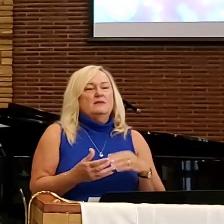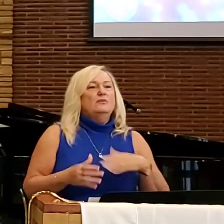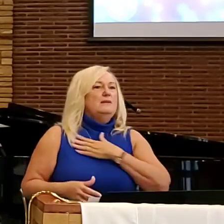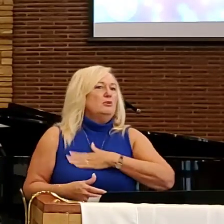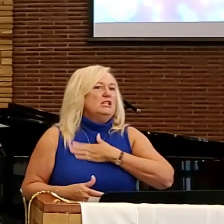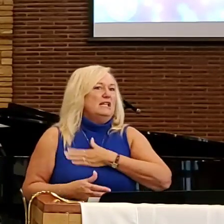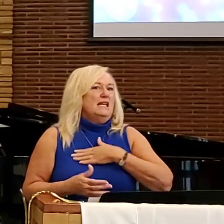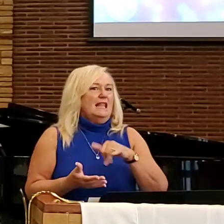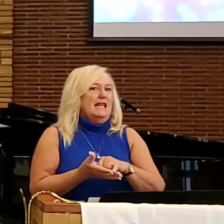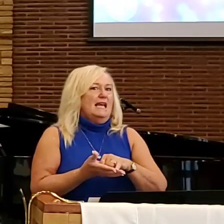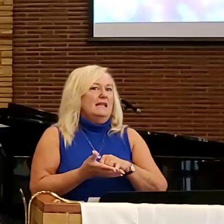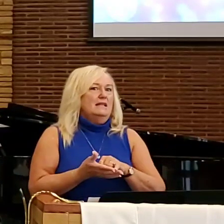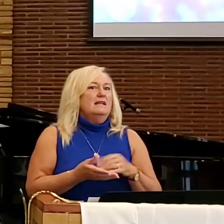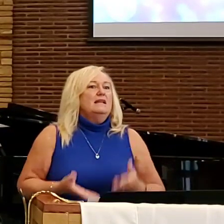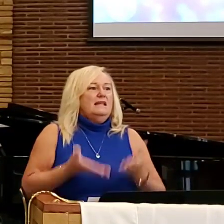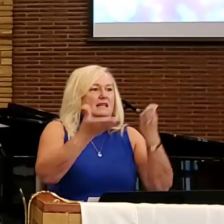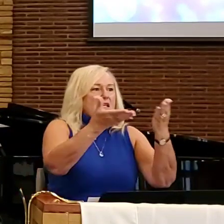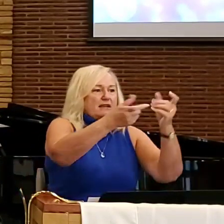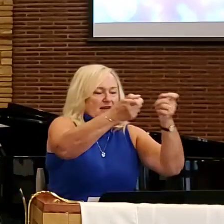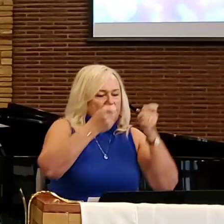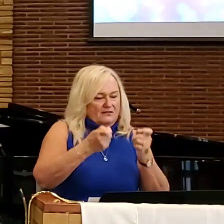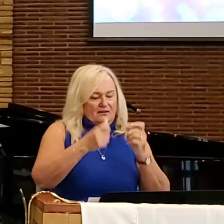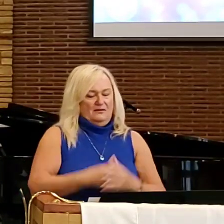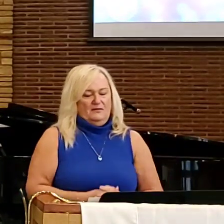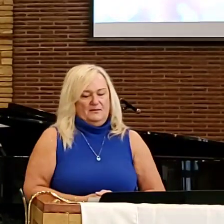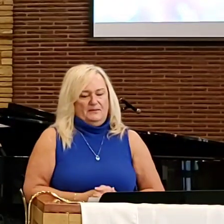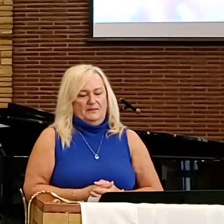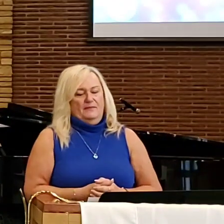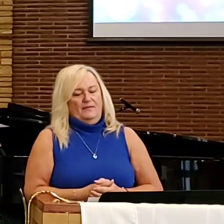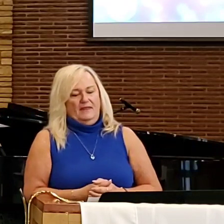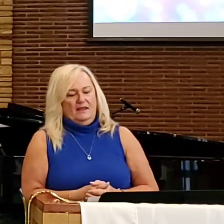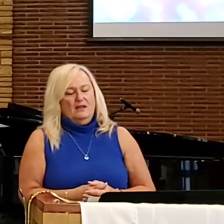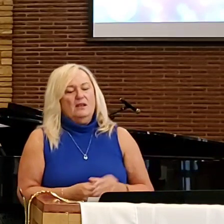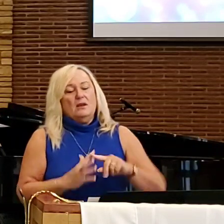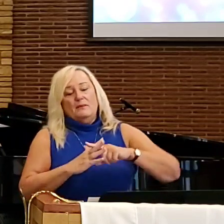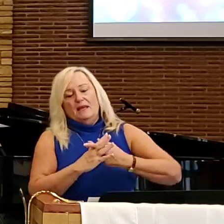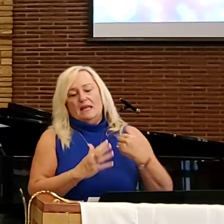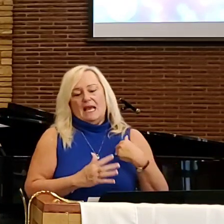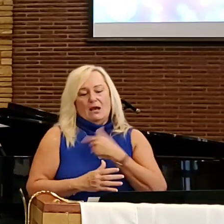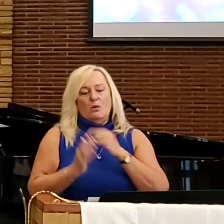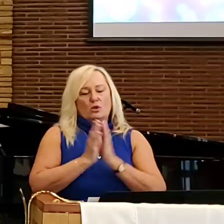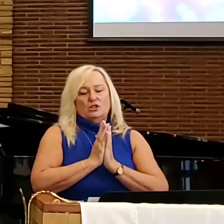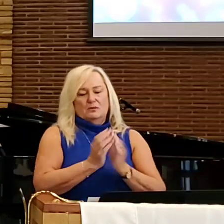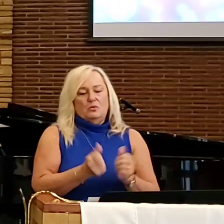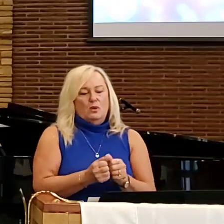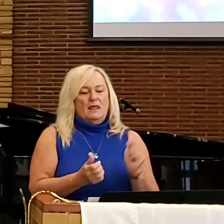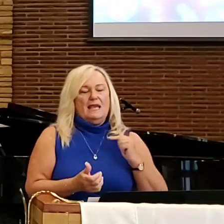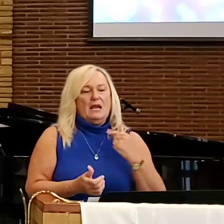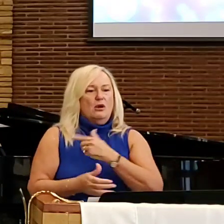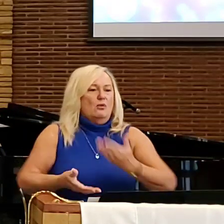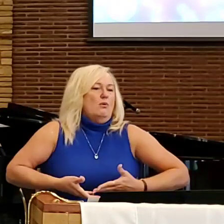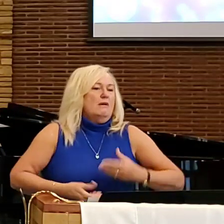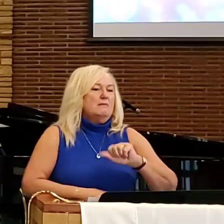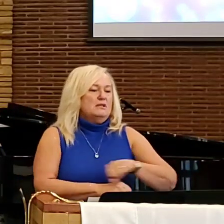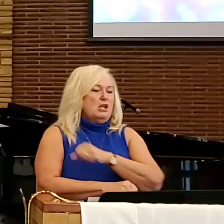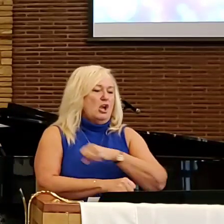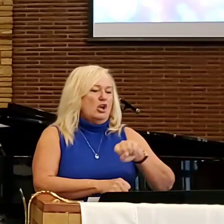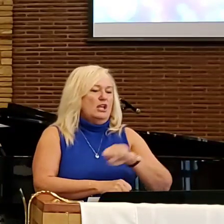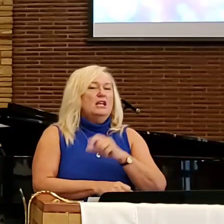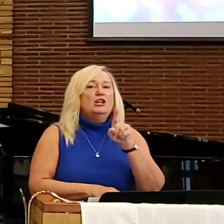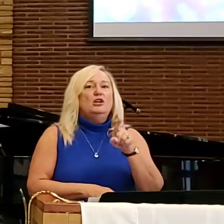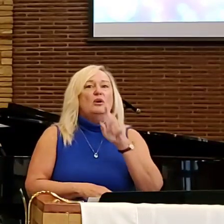appreciate that contribution very much. We're going to begin our worship with our welcome song, and